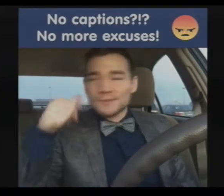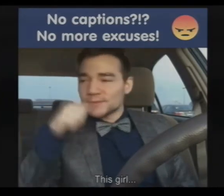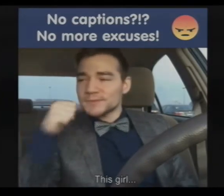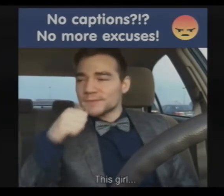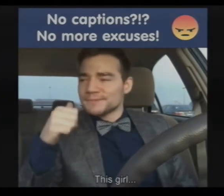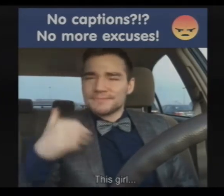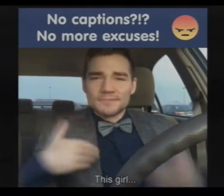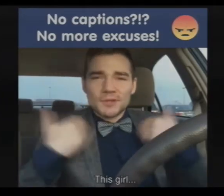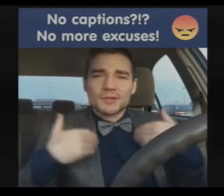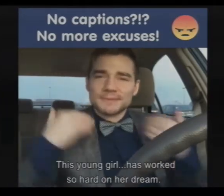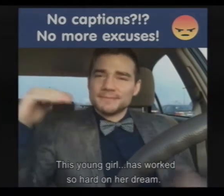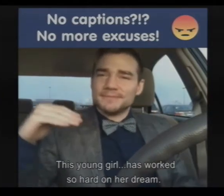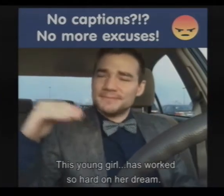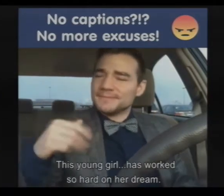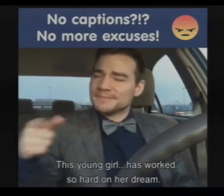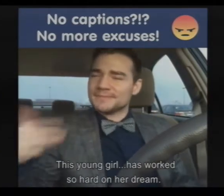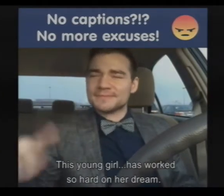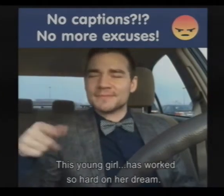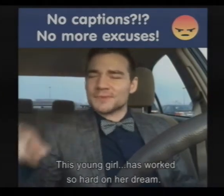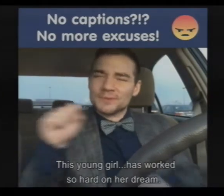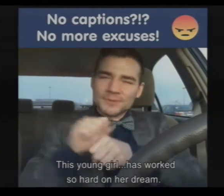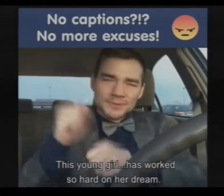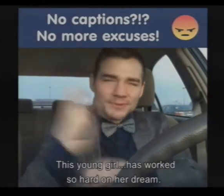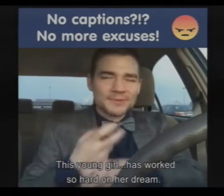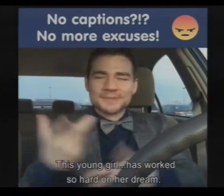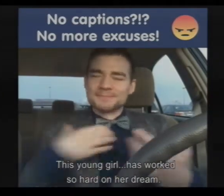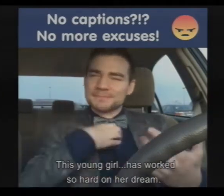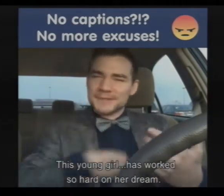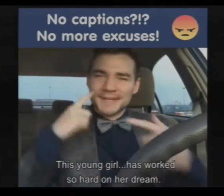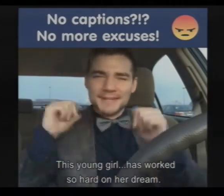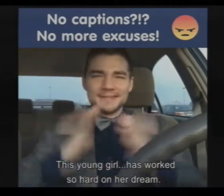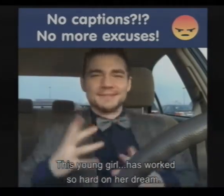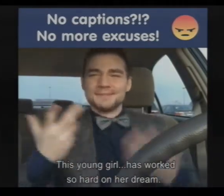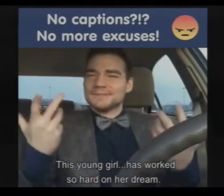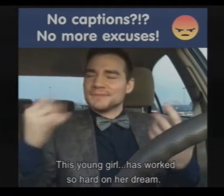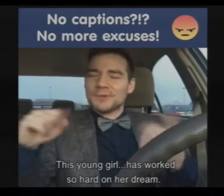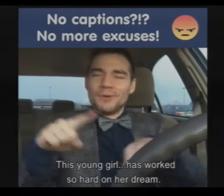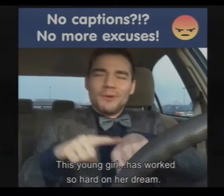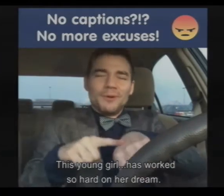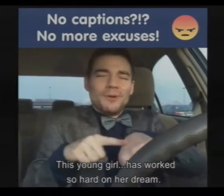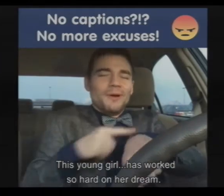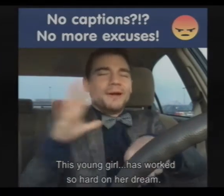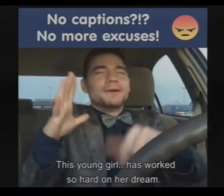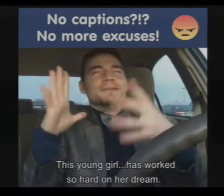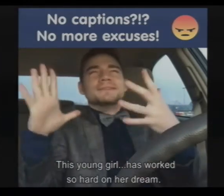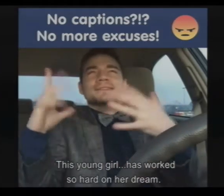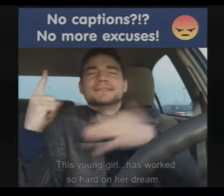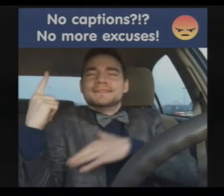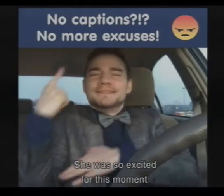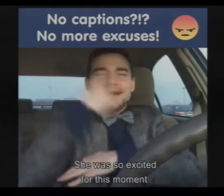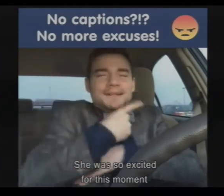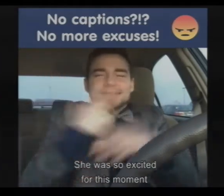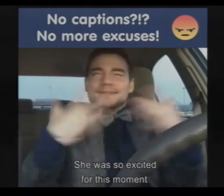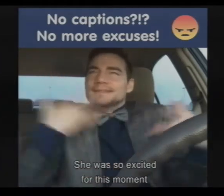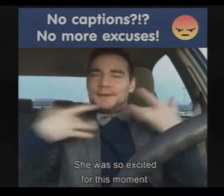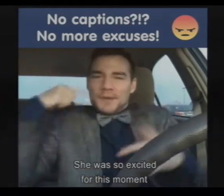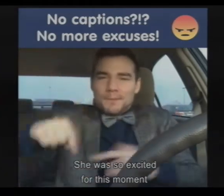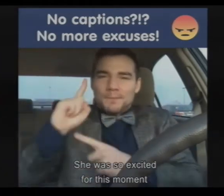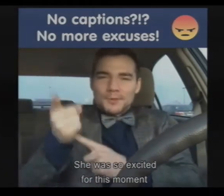This girl, this young girl, has worked so hard and on her dream, and that she was so